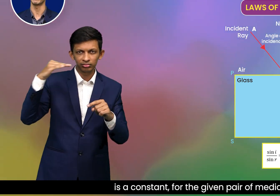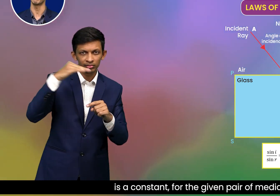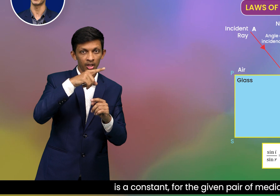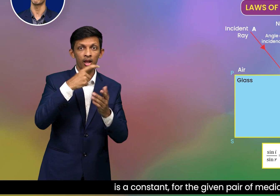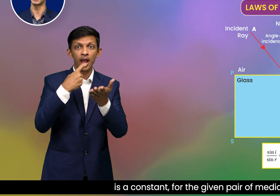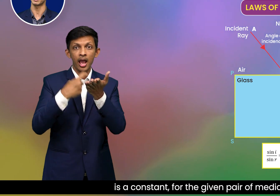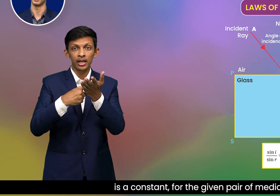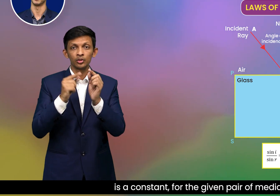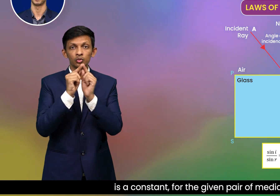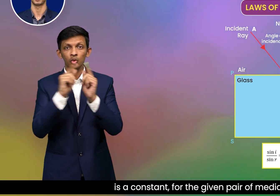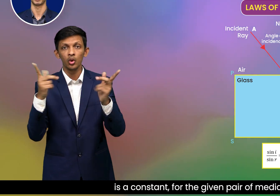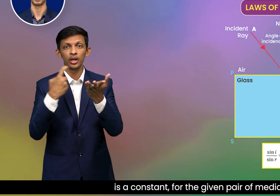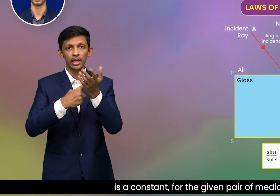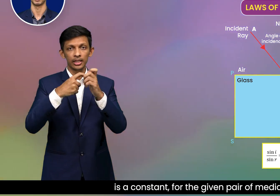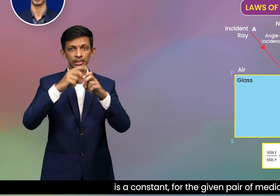for the given pair of media.